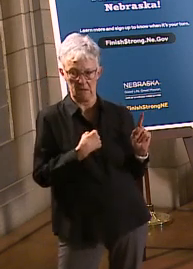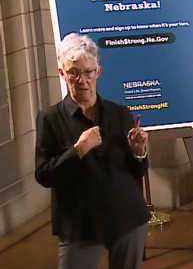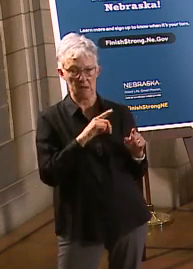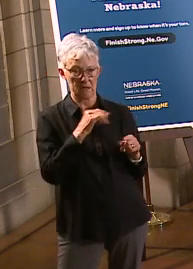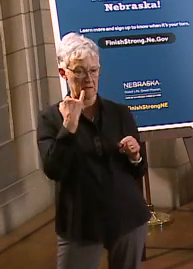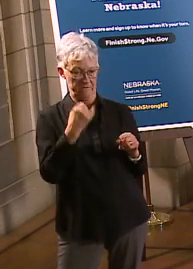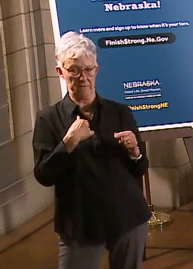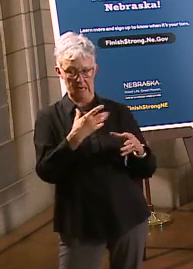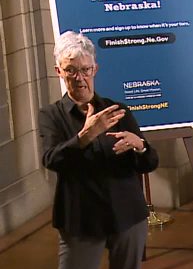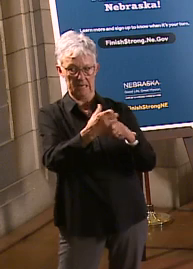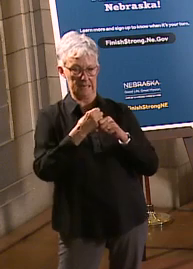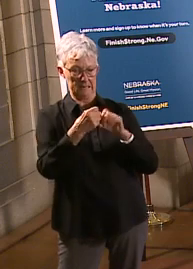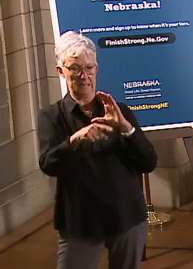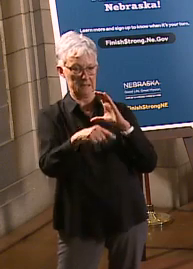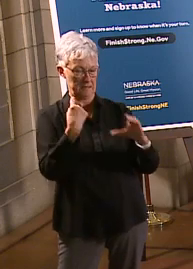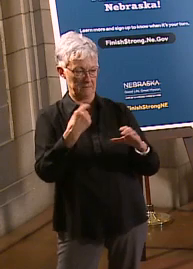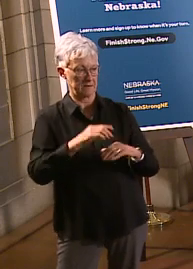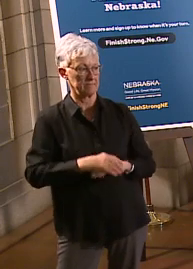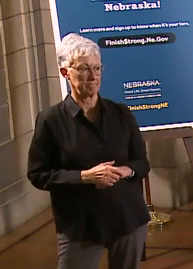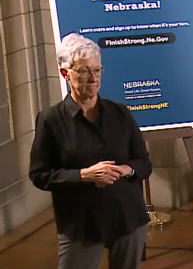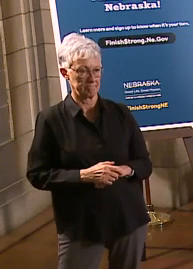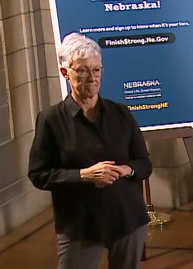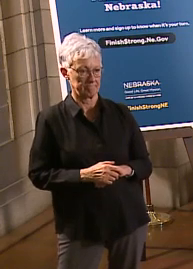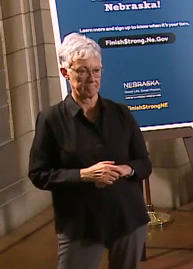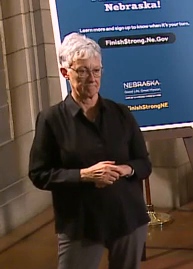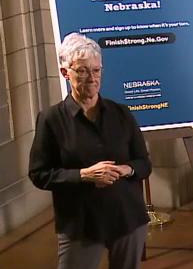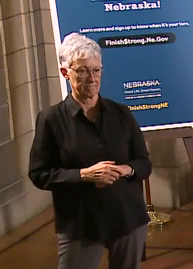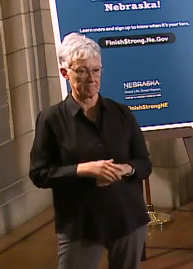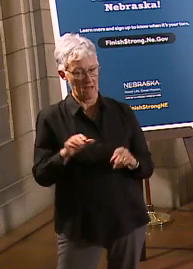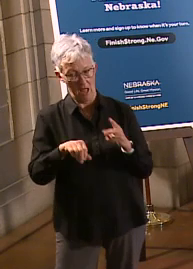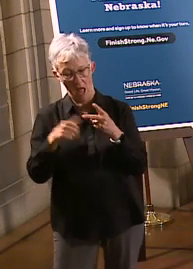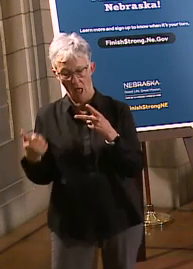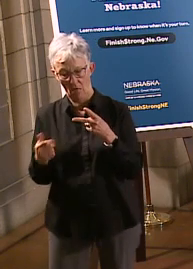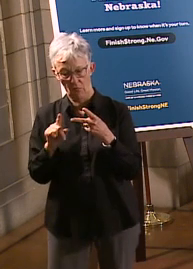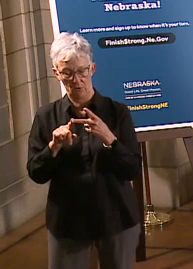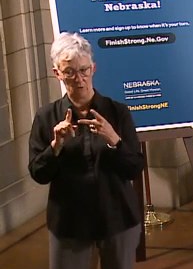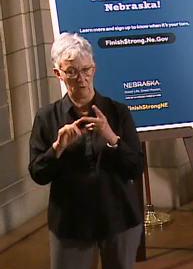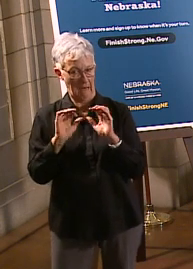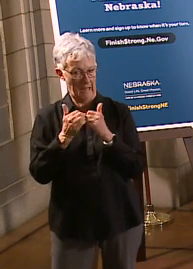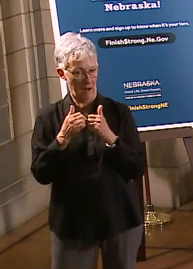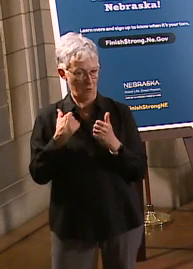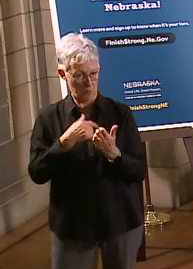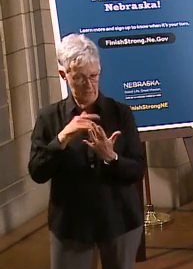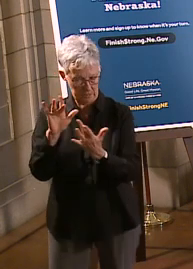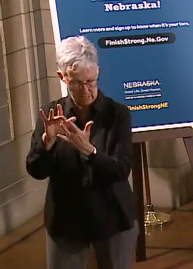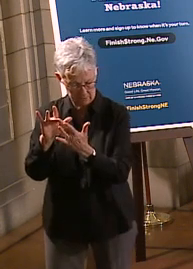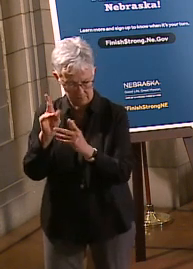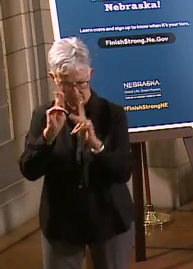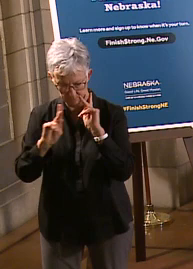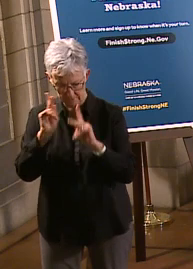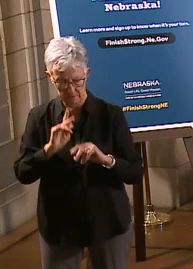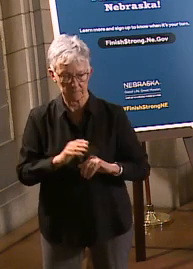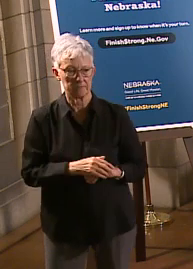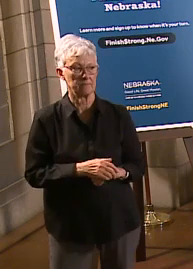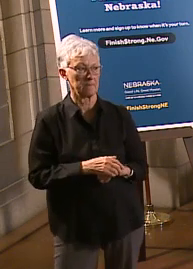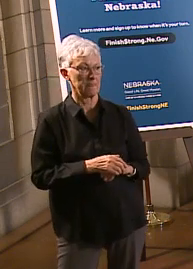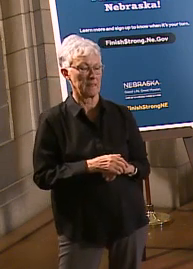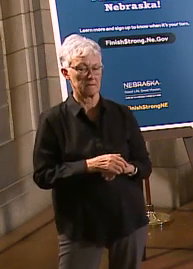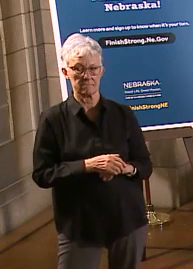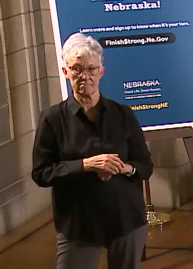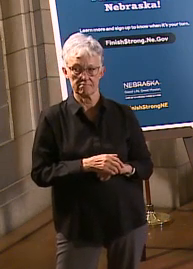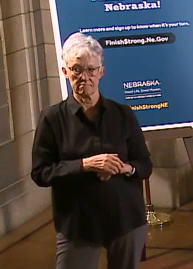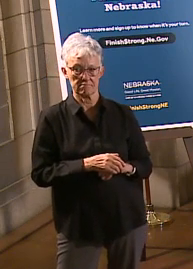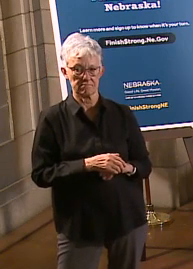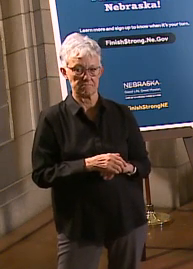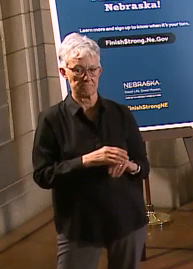these. There's a second way that we're sending out invitations. So this first way I talked about would be kind of,